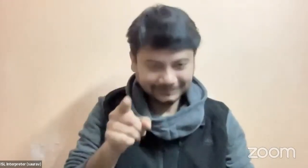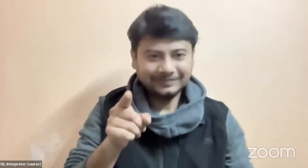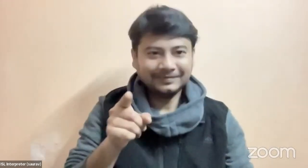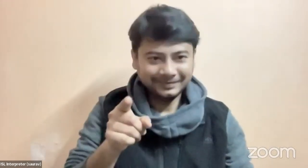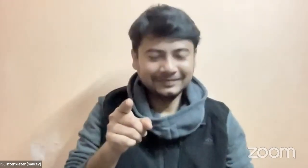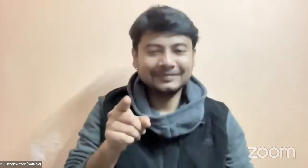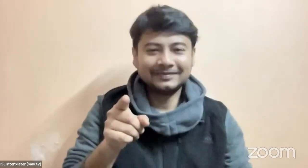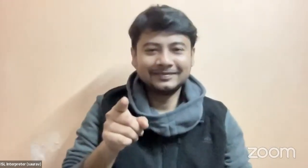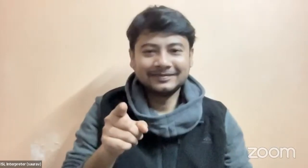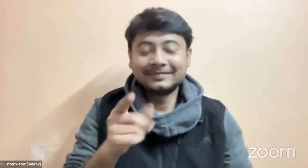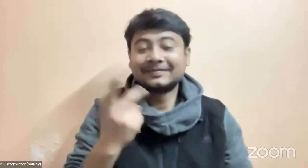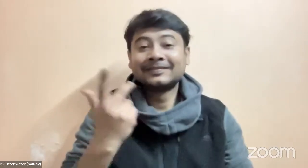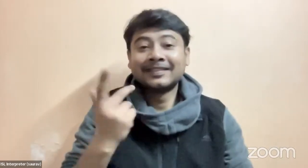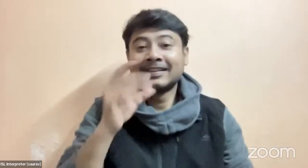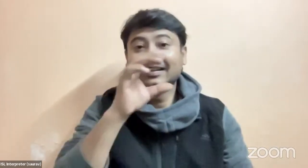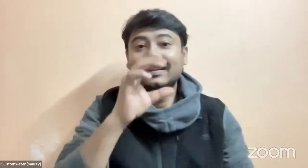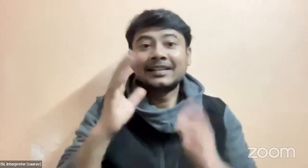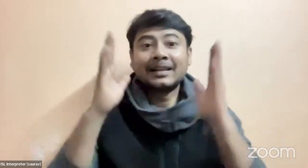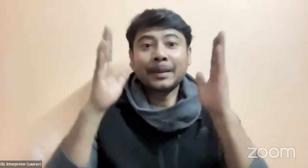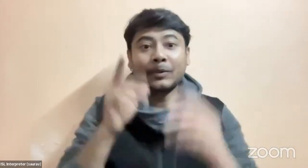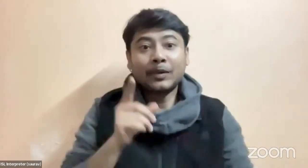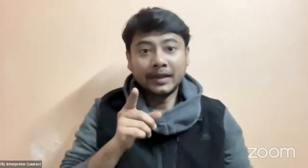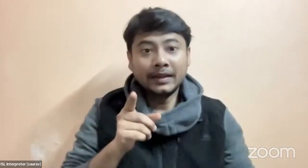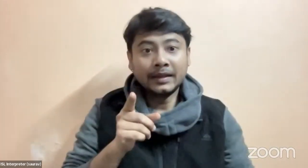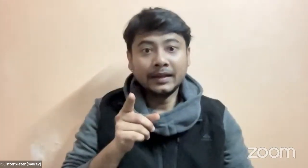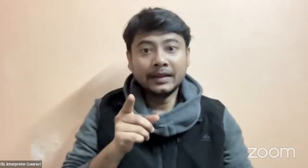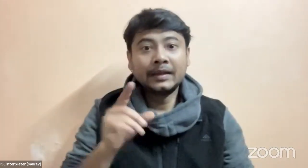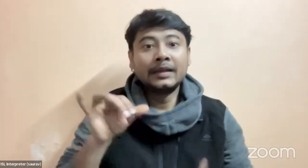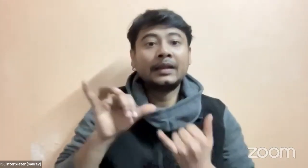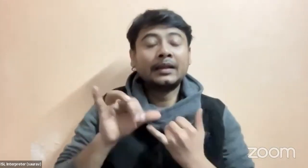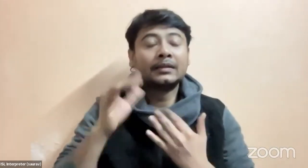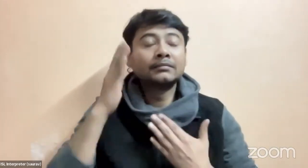Because Lord Chaitanya, he gave Krishna consciousness only in India.